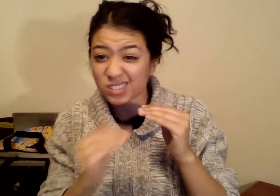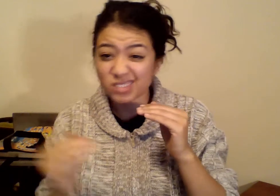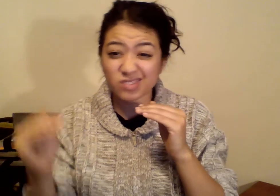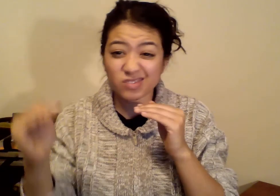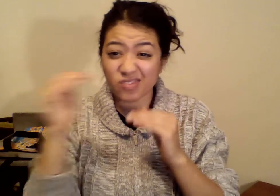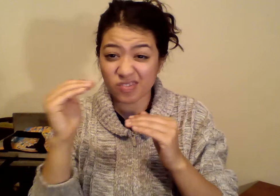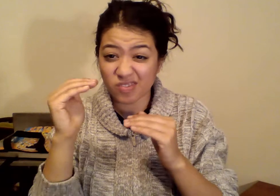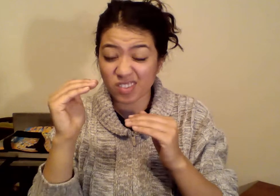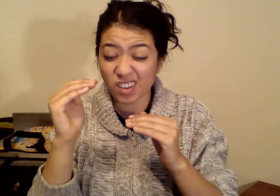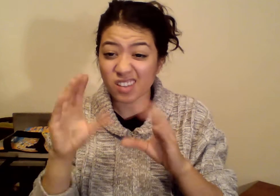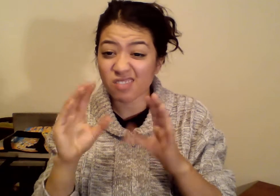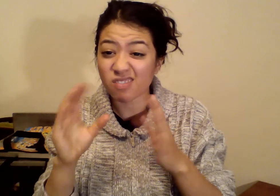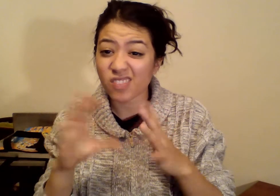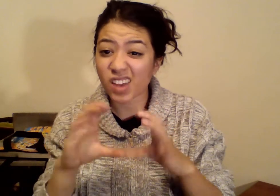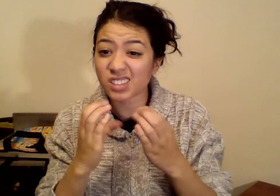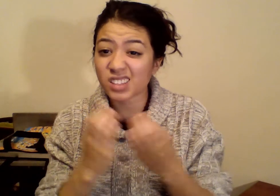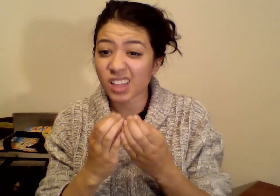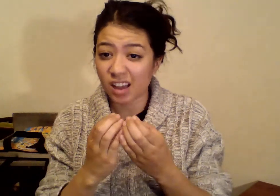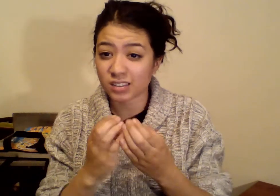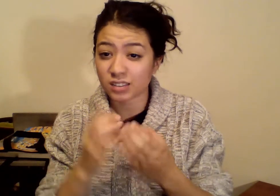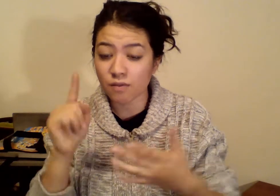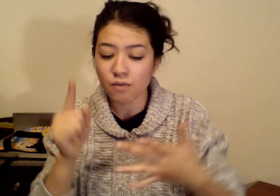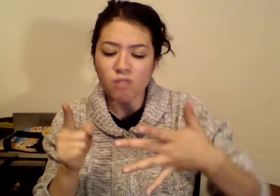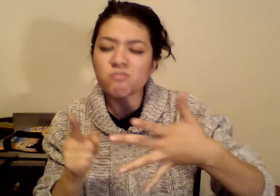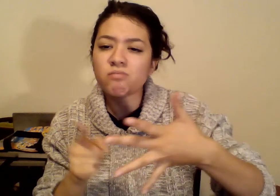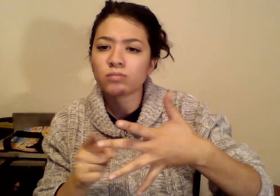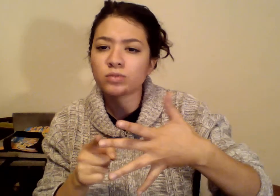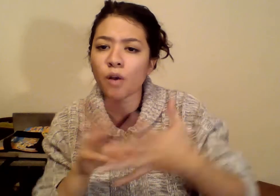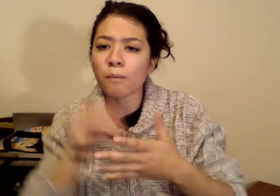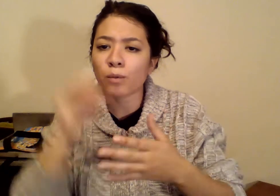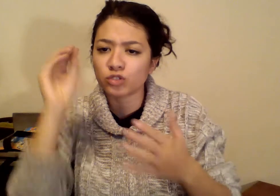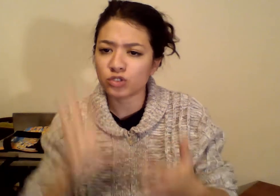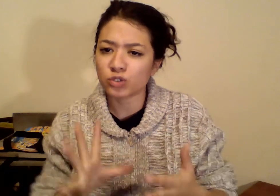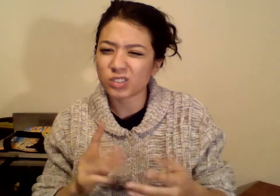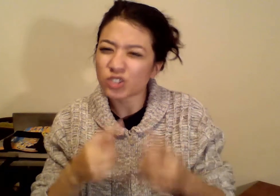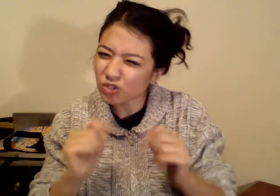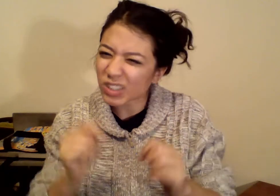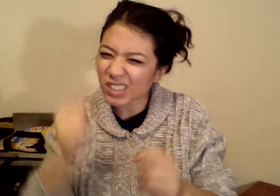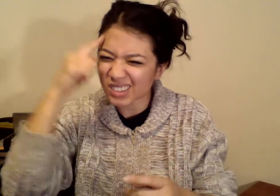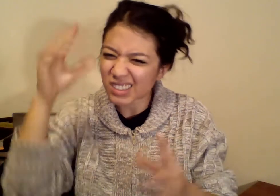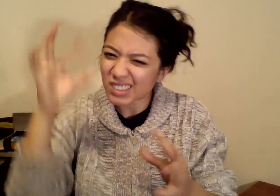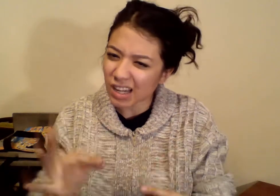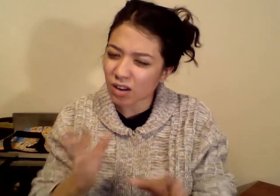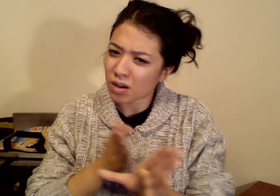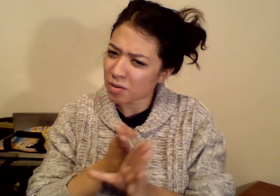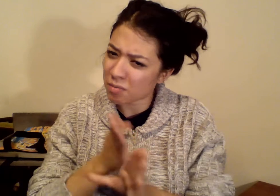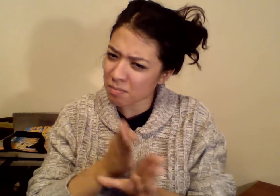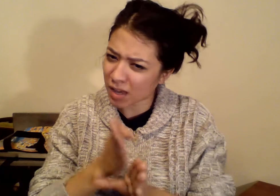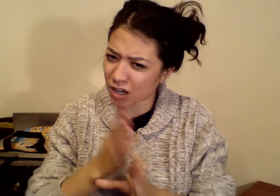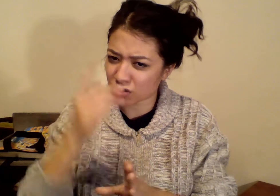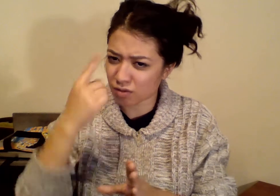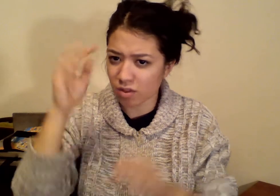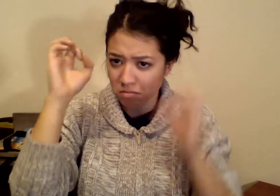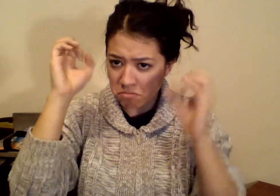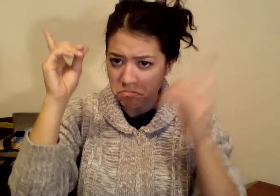students thinking about deciding on a major for their academic career. And I'm teaching a similar class, a